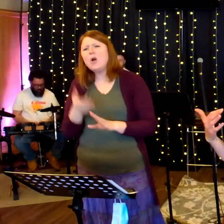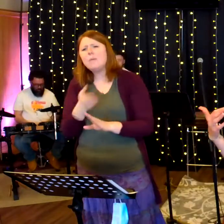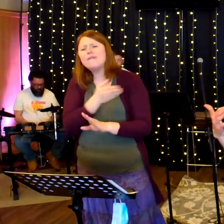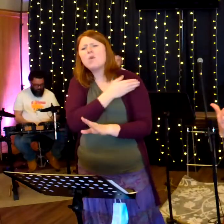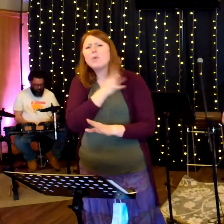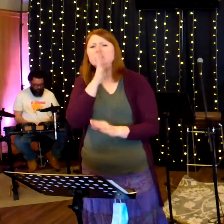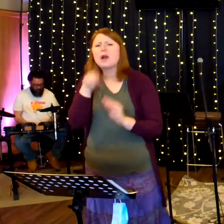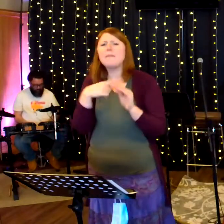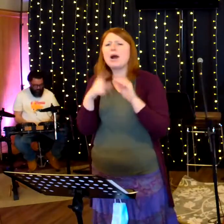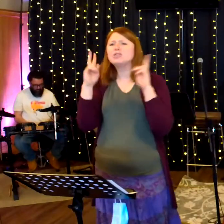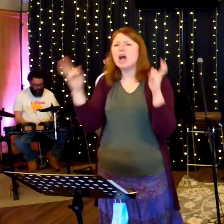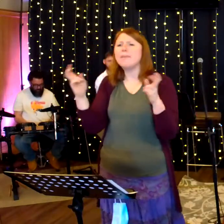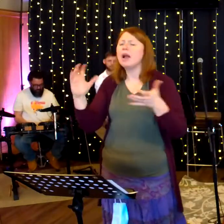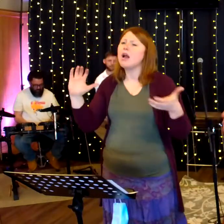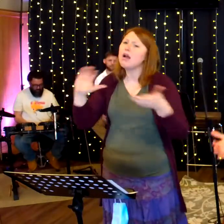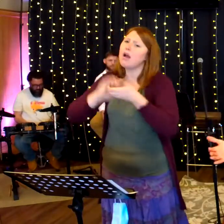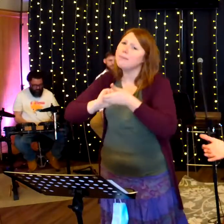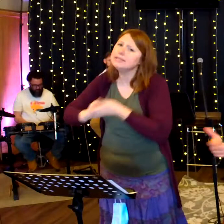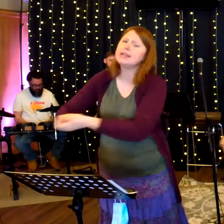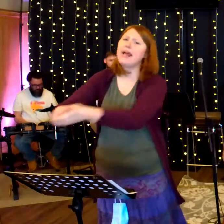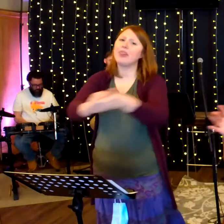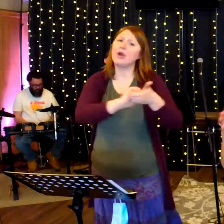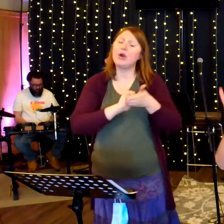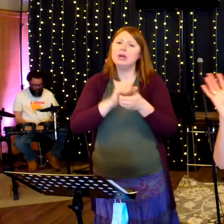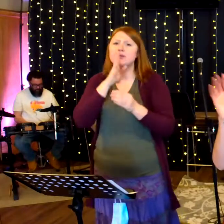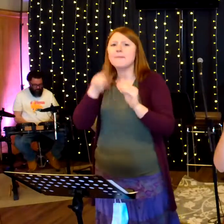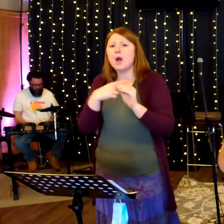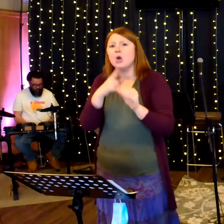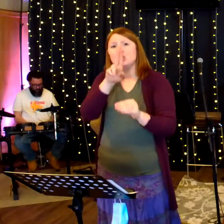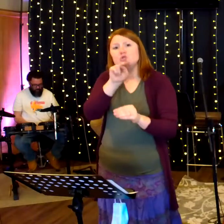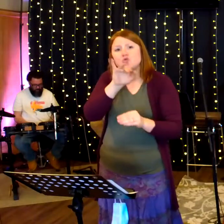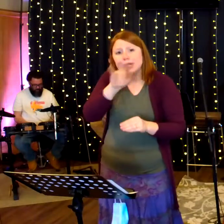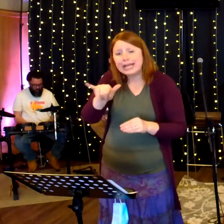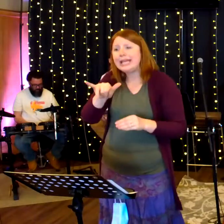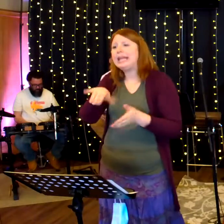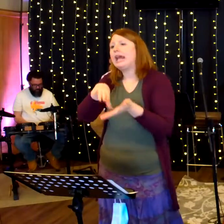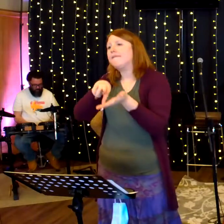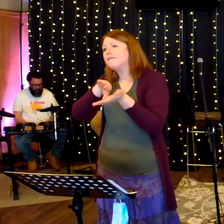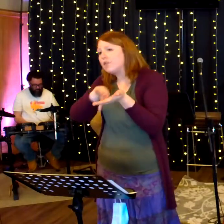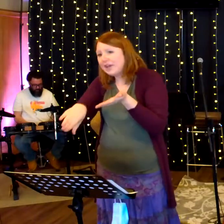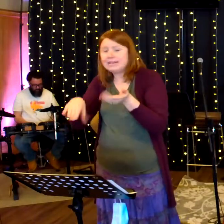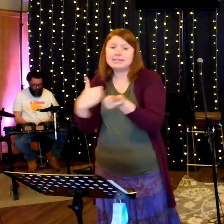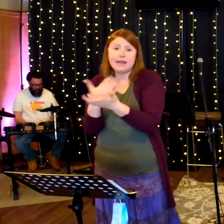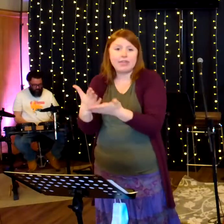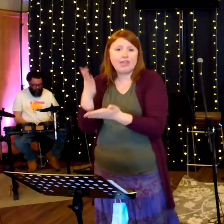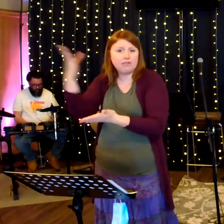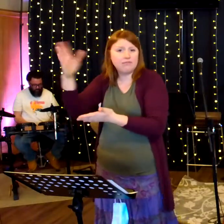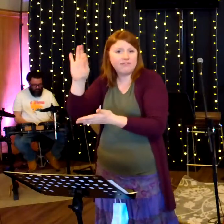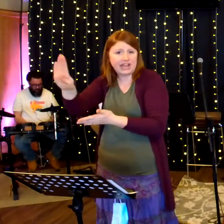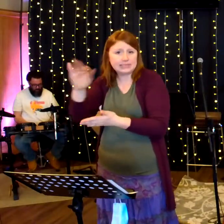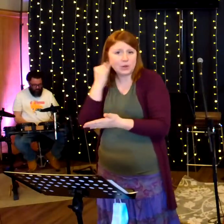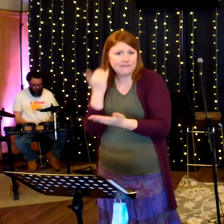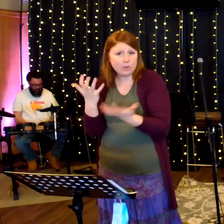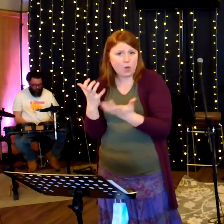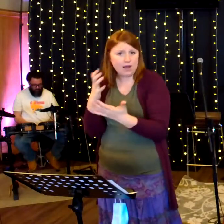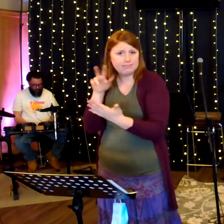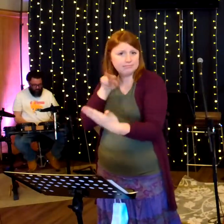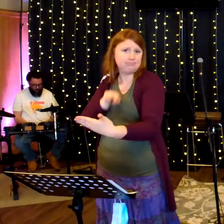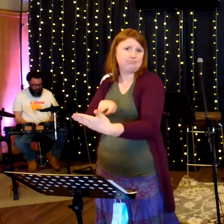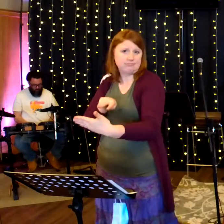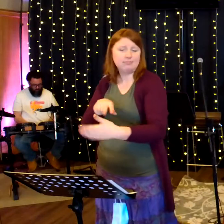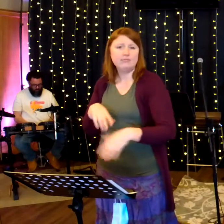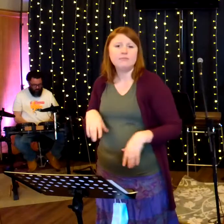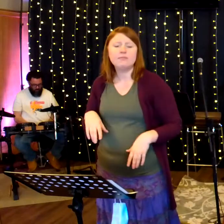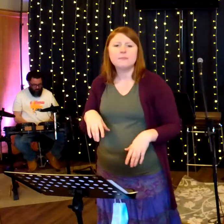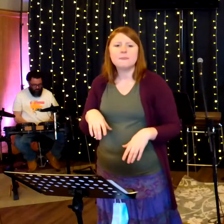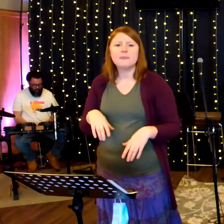Together sermon series on unity and forgiveness. If you missed that, again, it's all on our Facebook or our YouTube. You can catch up with that.